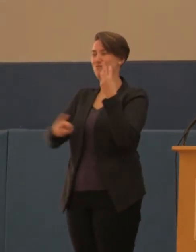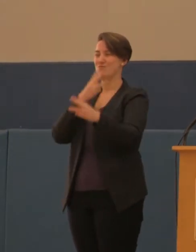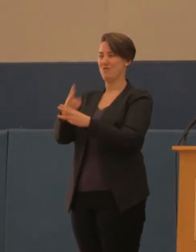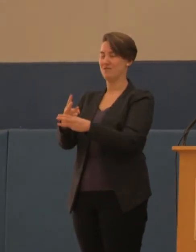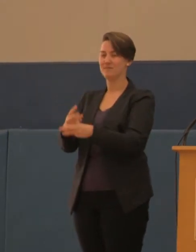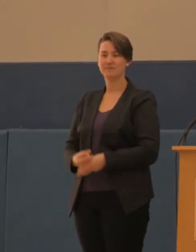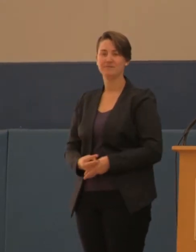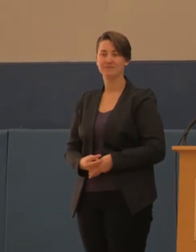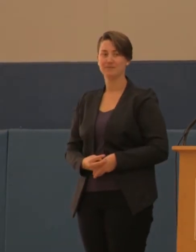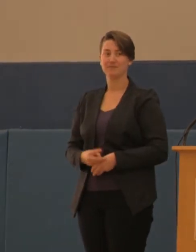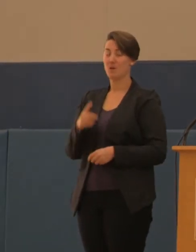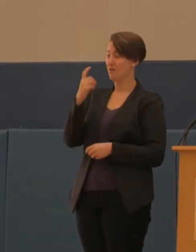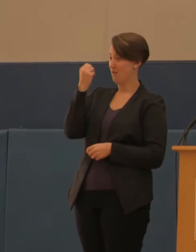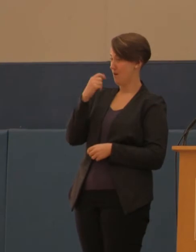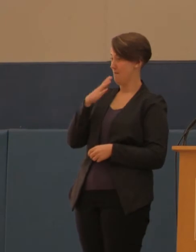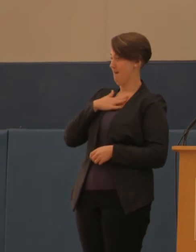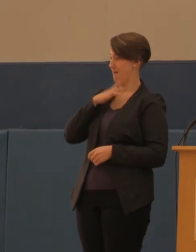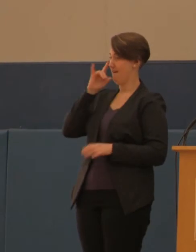There's one last identity I'm going to share with